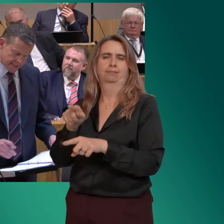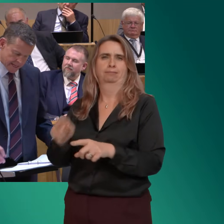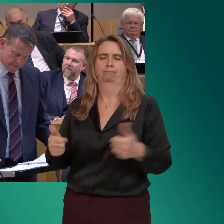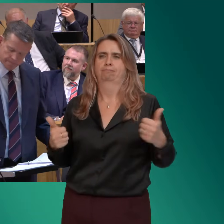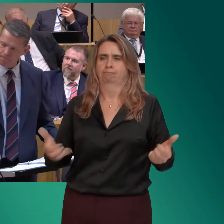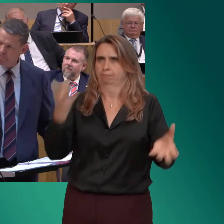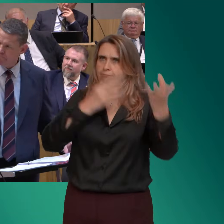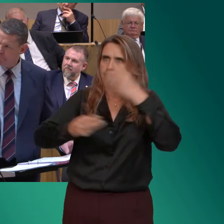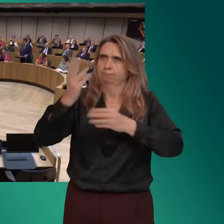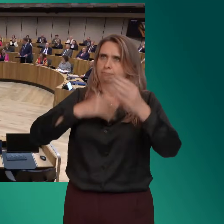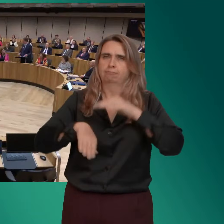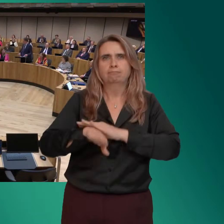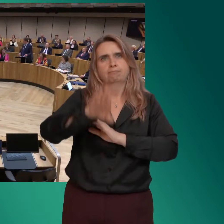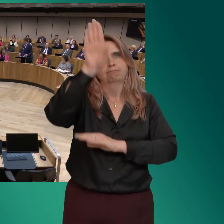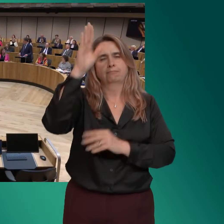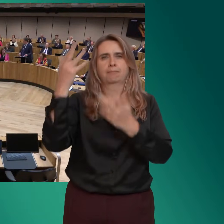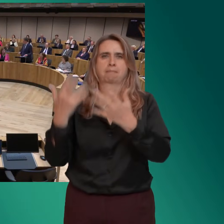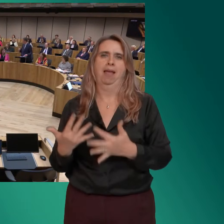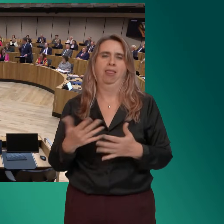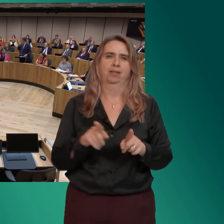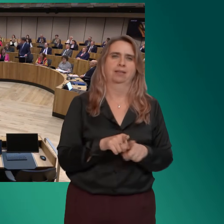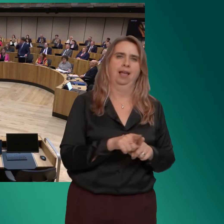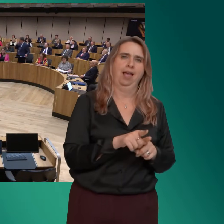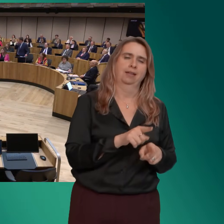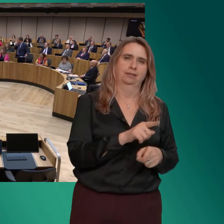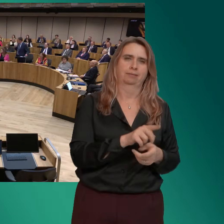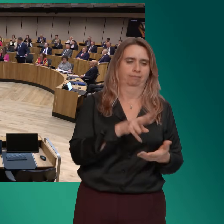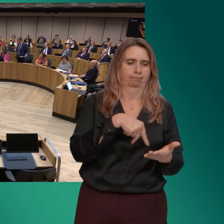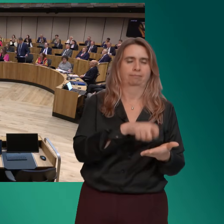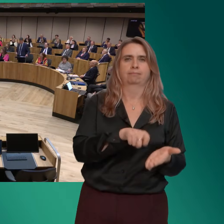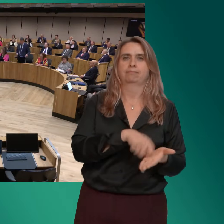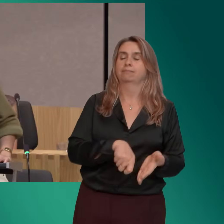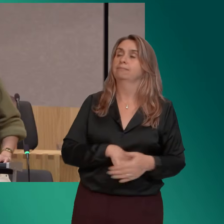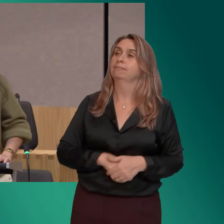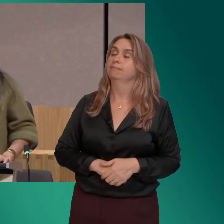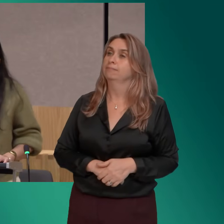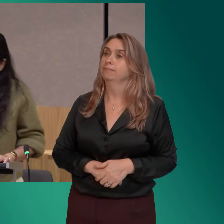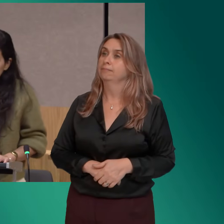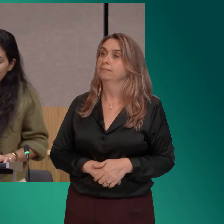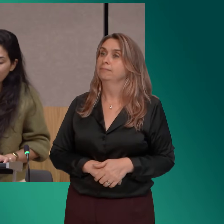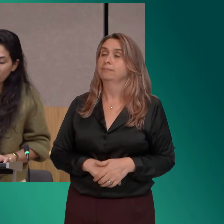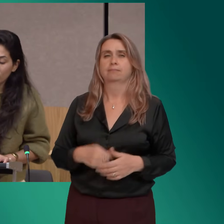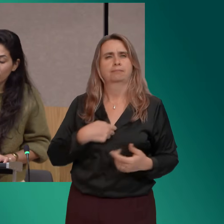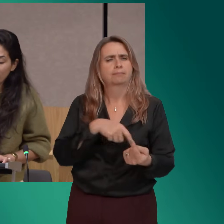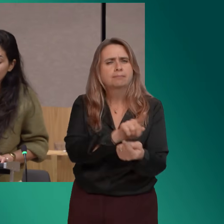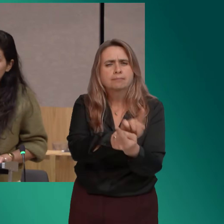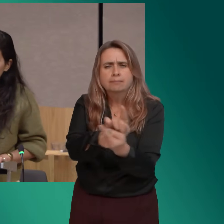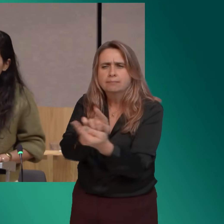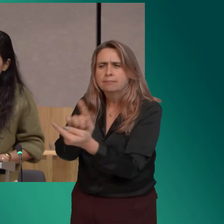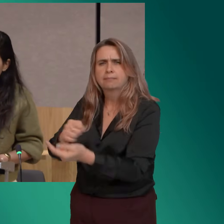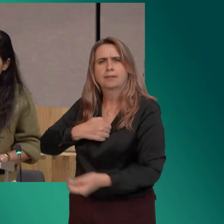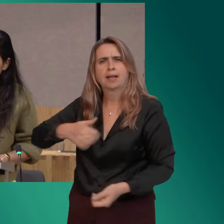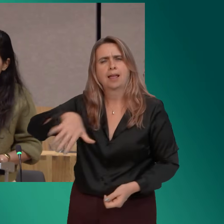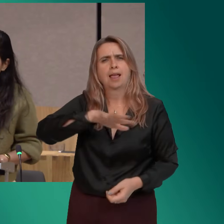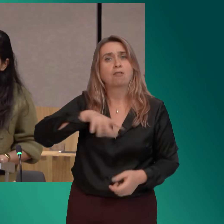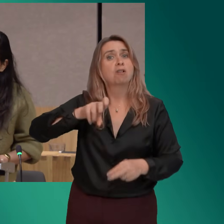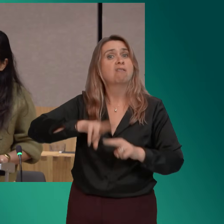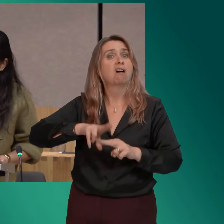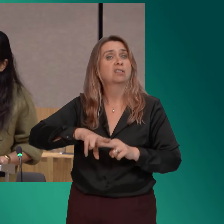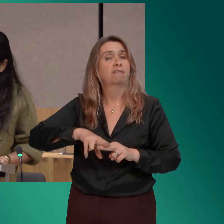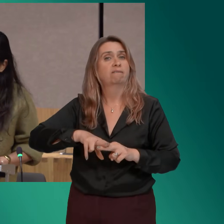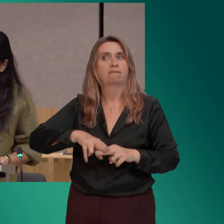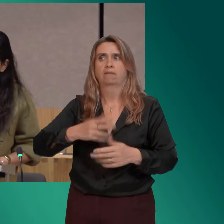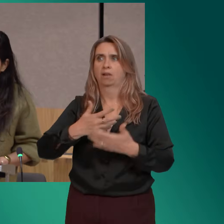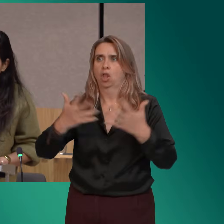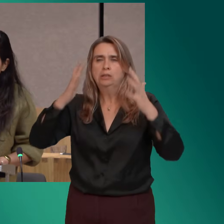to succeed. Thank you. In recent weeks, I've spoken with many parents across my constituency in Cardiff who are worried